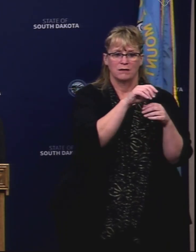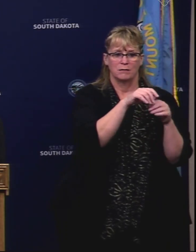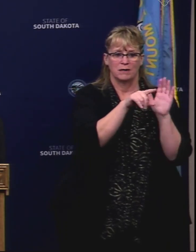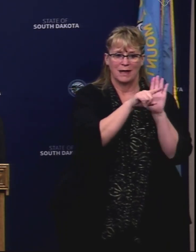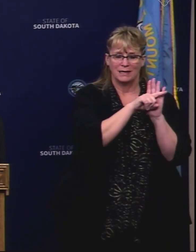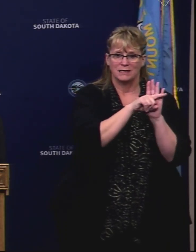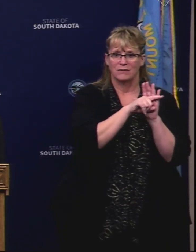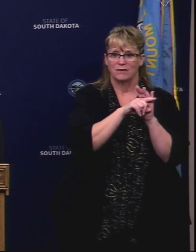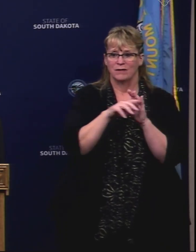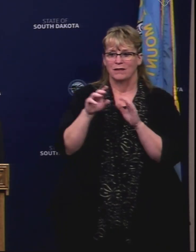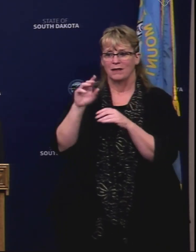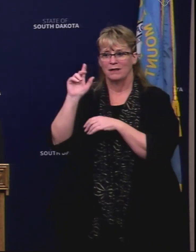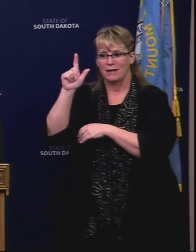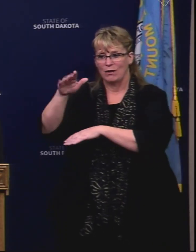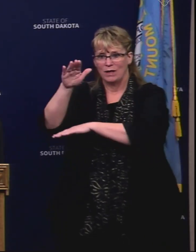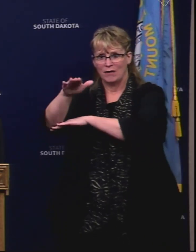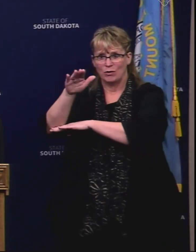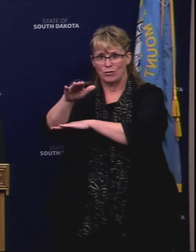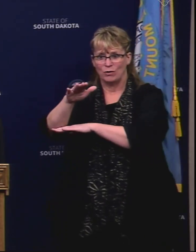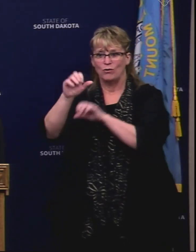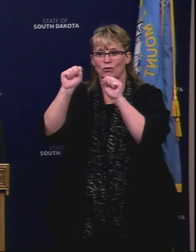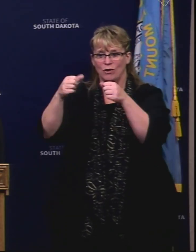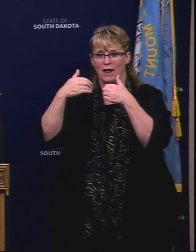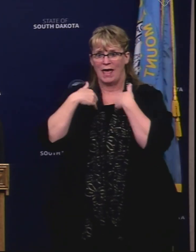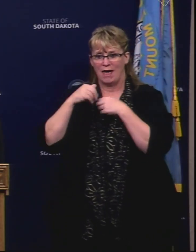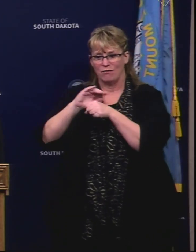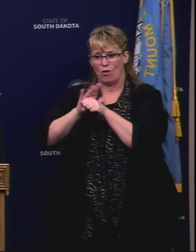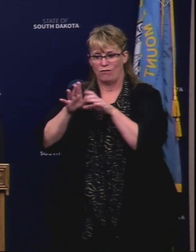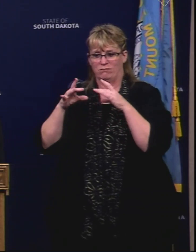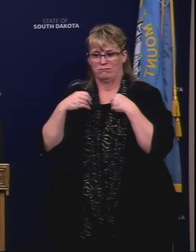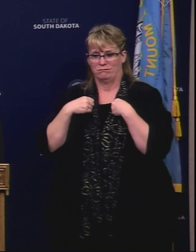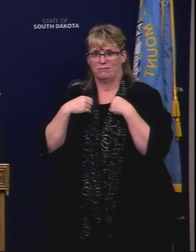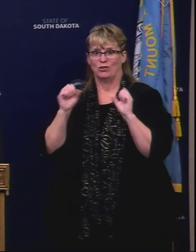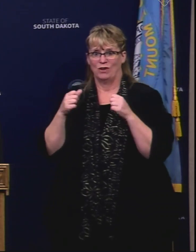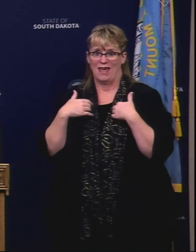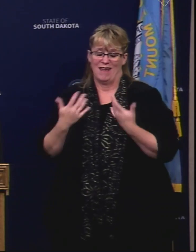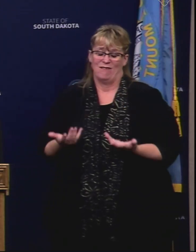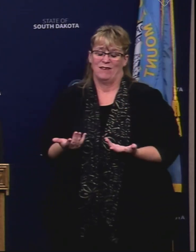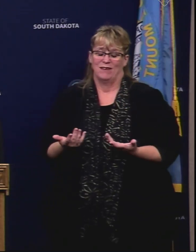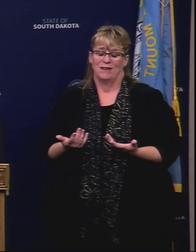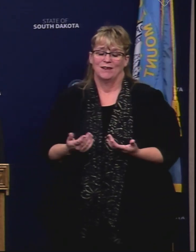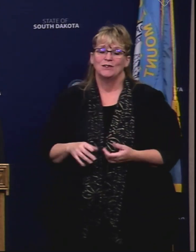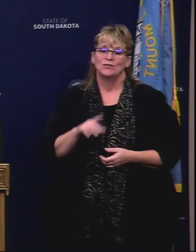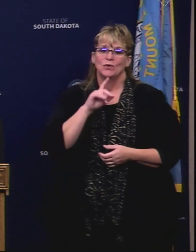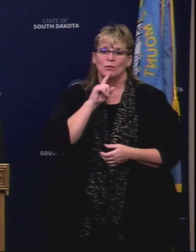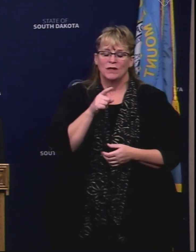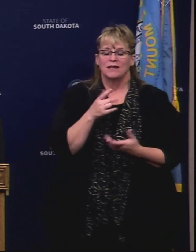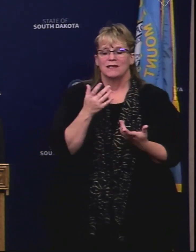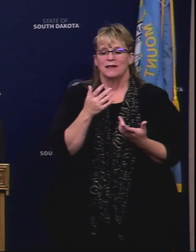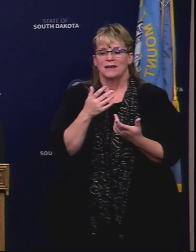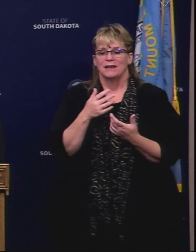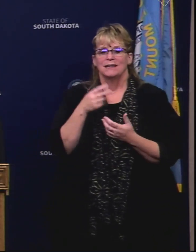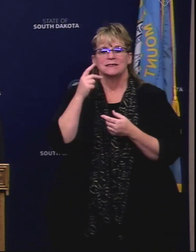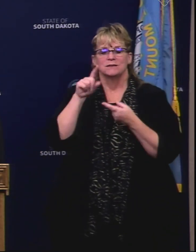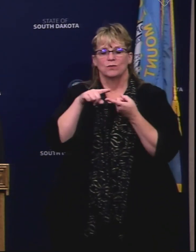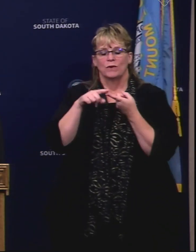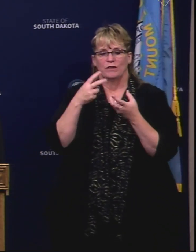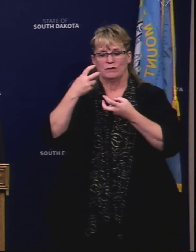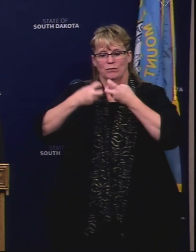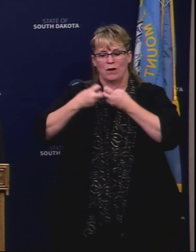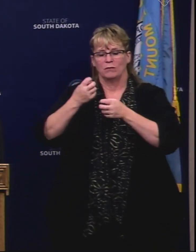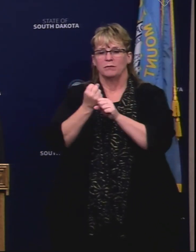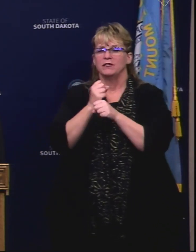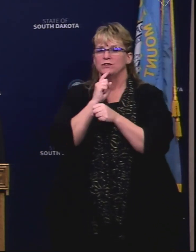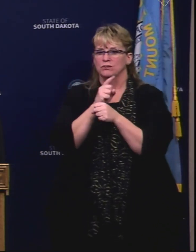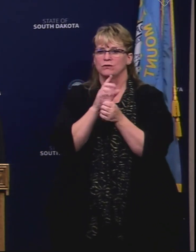And so really where the testing needs to be in these kinds of situations is at the first sign that there could be a problem, that we